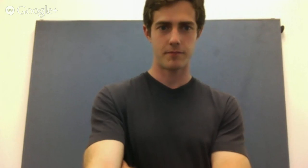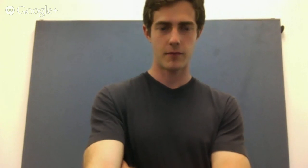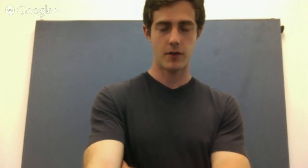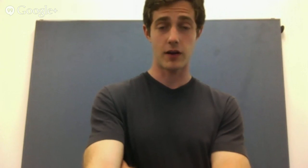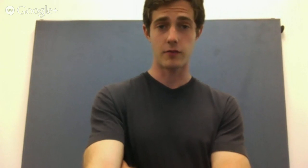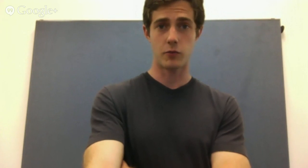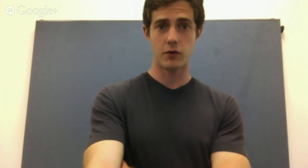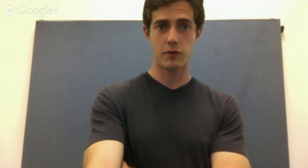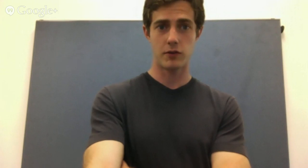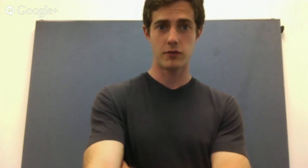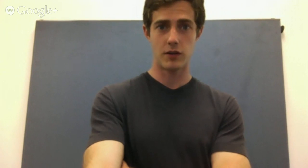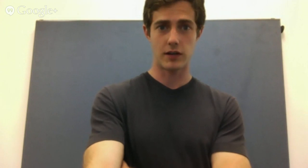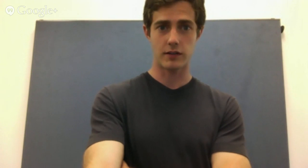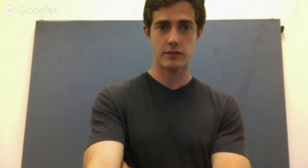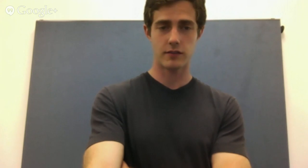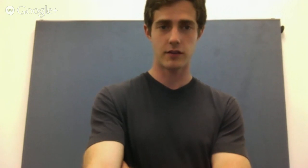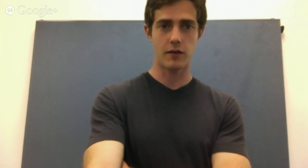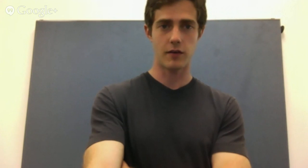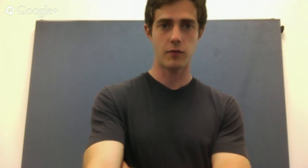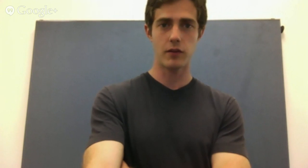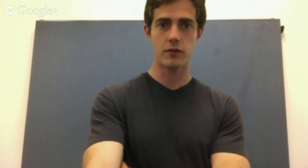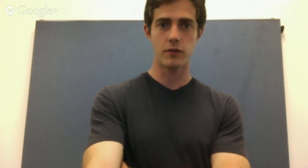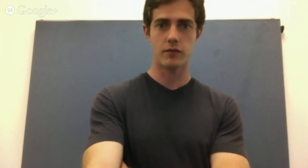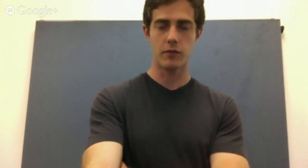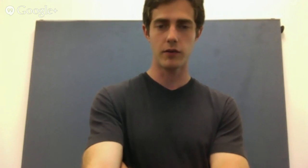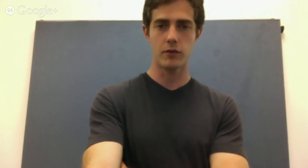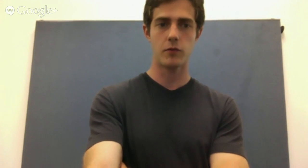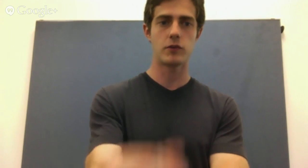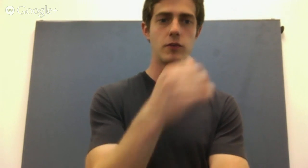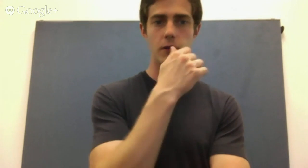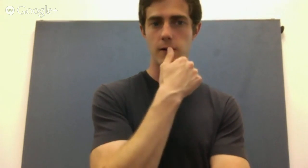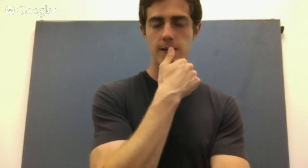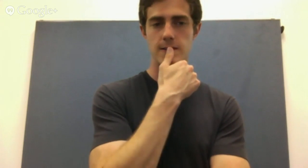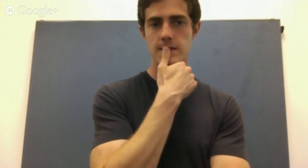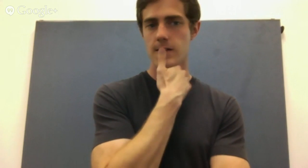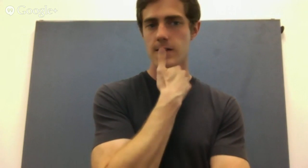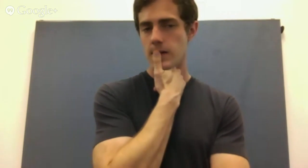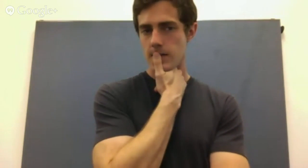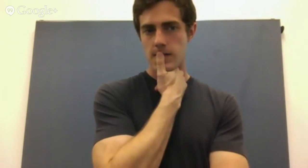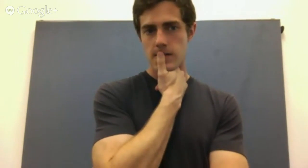All right. So what I'm gonna do next? I really don't know what to do here because